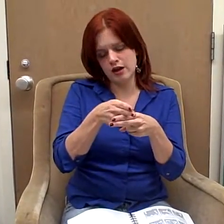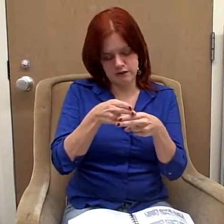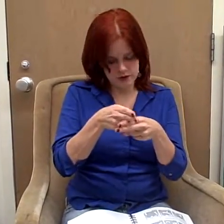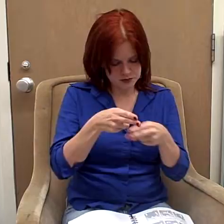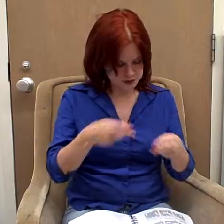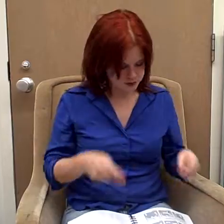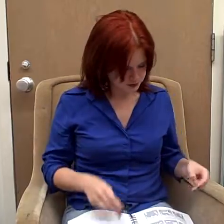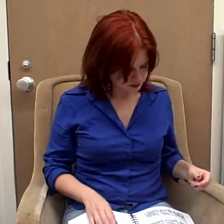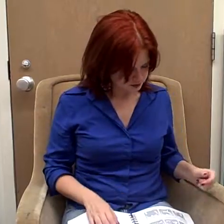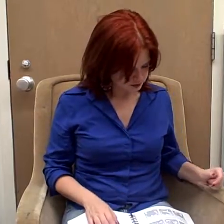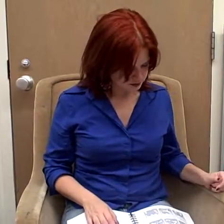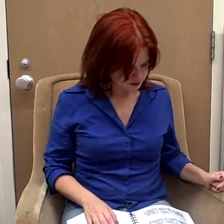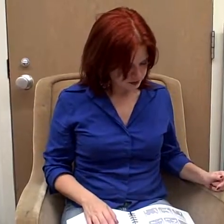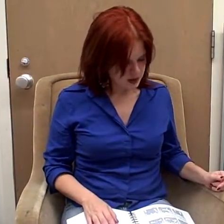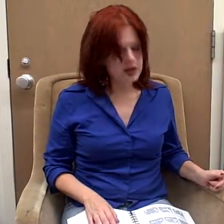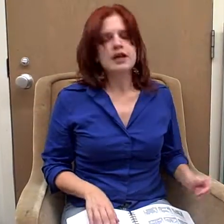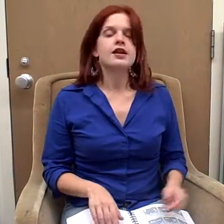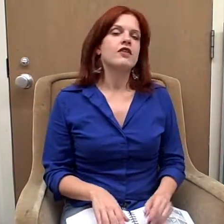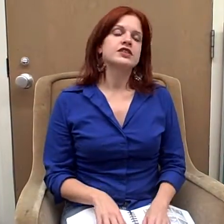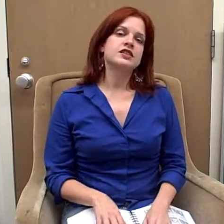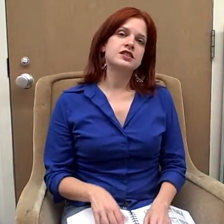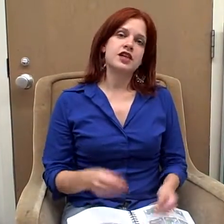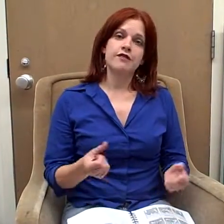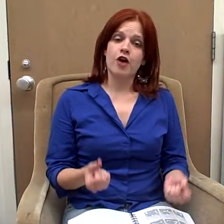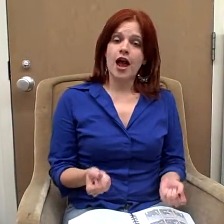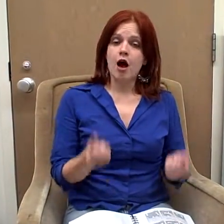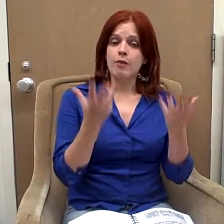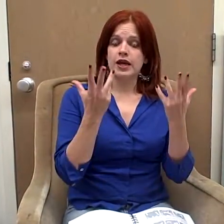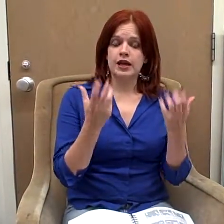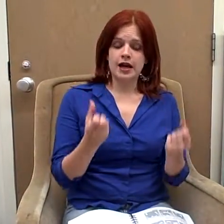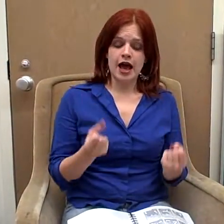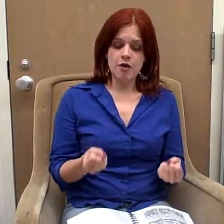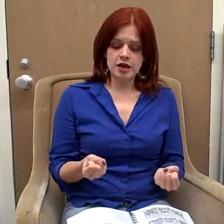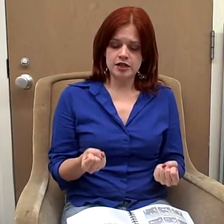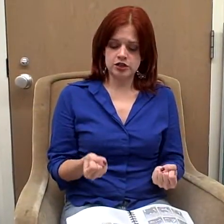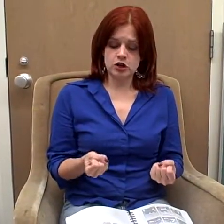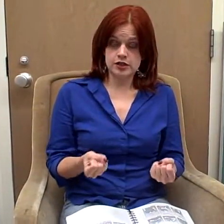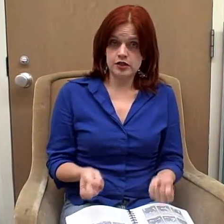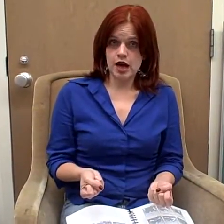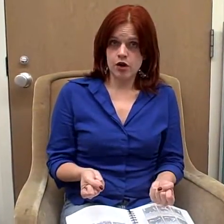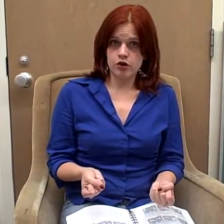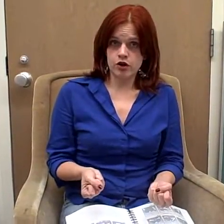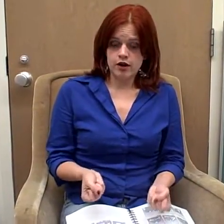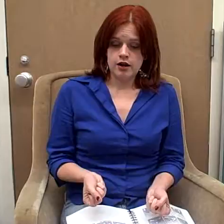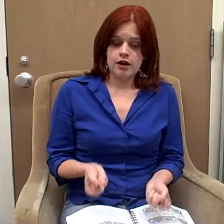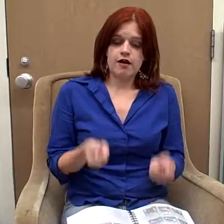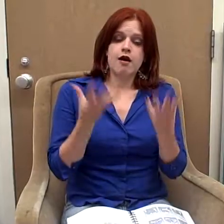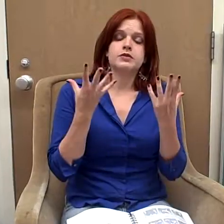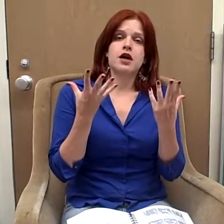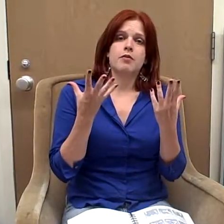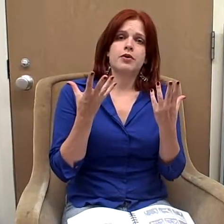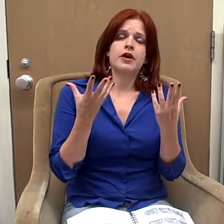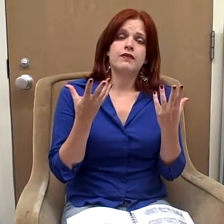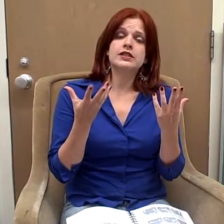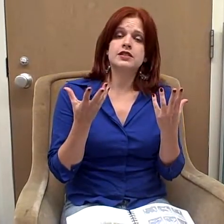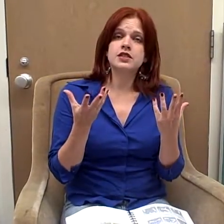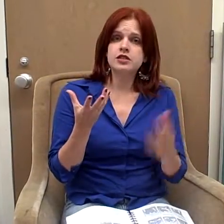knife. Now this is the sign for how many, and how many starts down and comes up. And this is considered